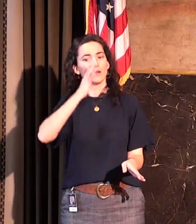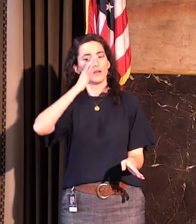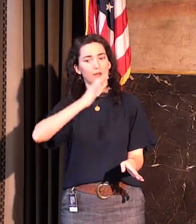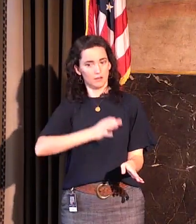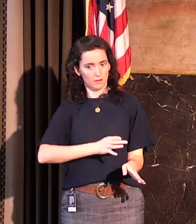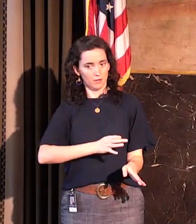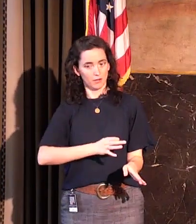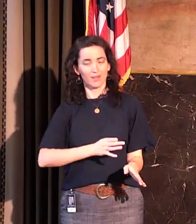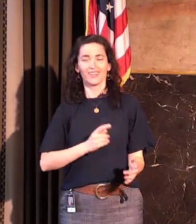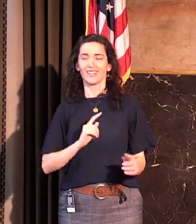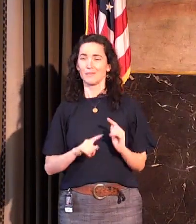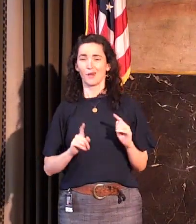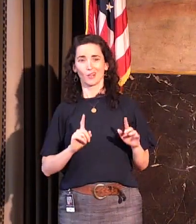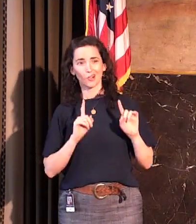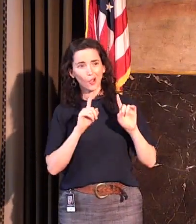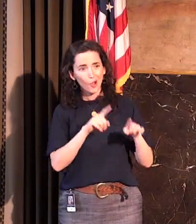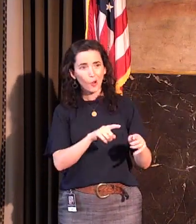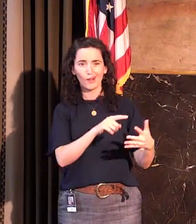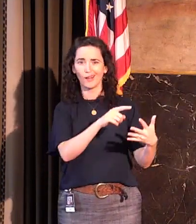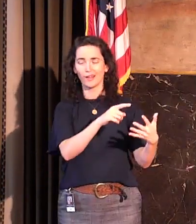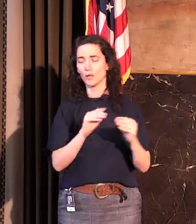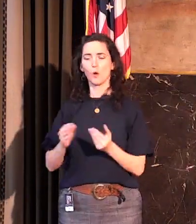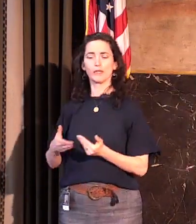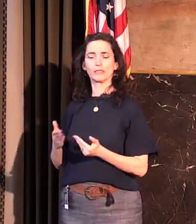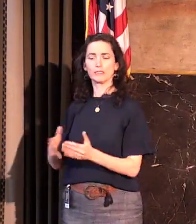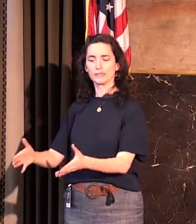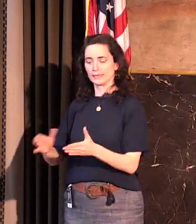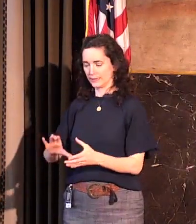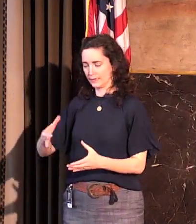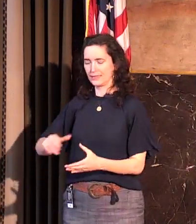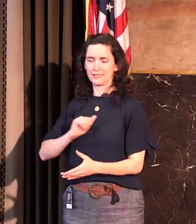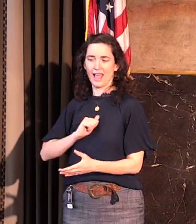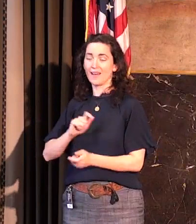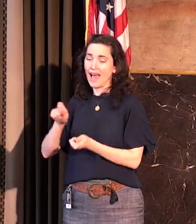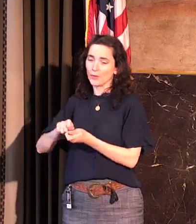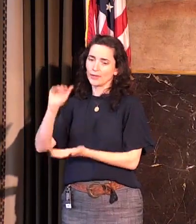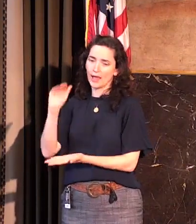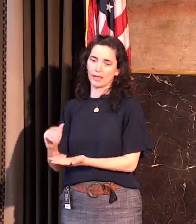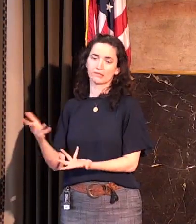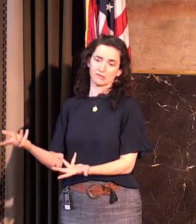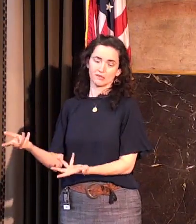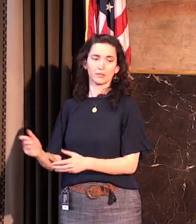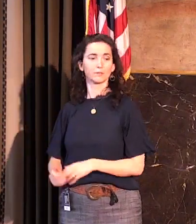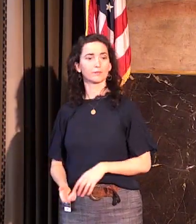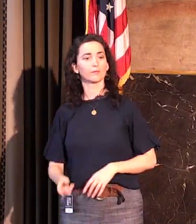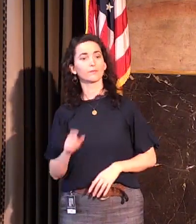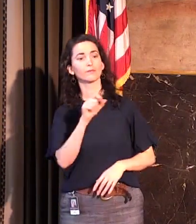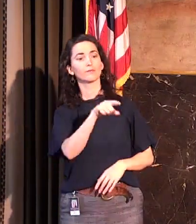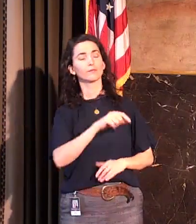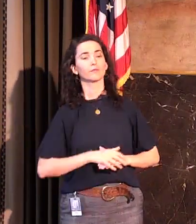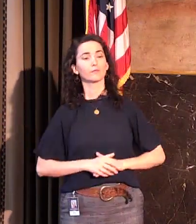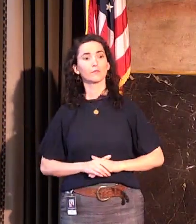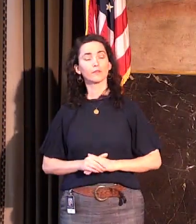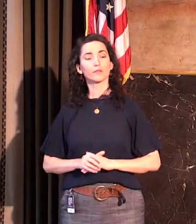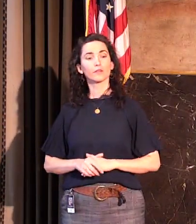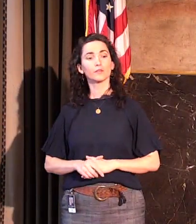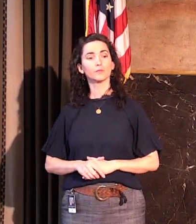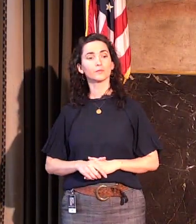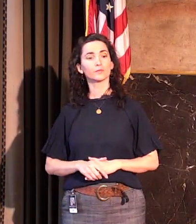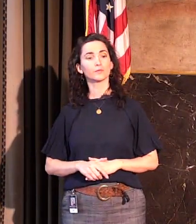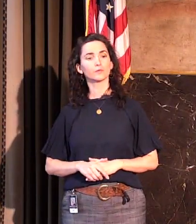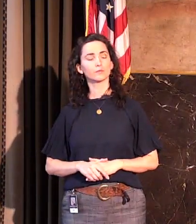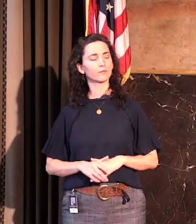in convenience. It's a give and take on that. Great. Last question. Do you know when you see more supply for that at-home